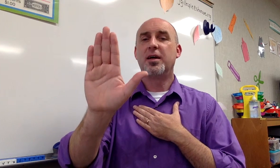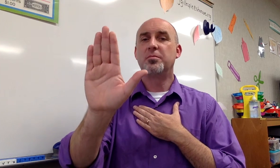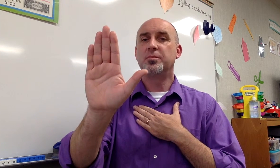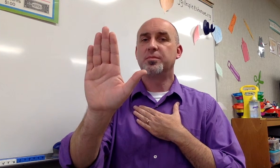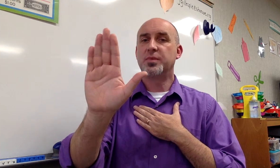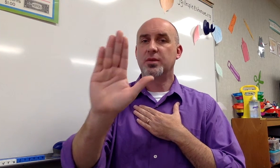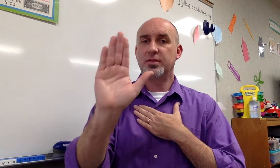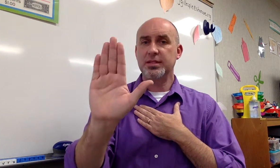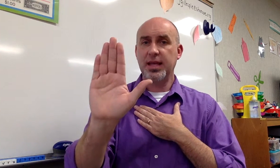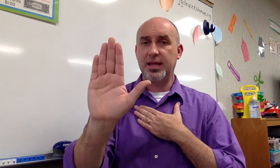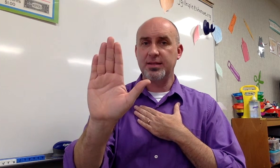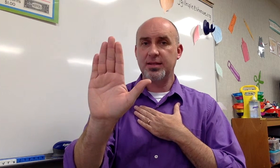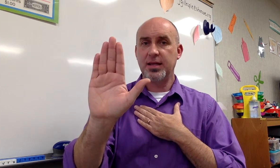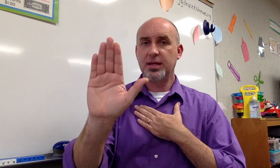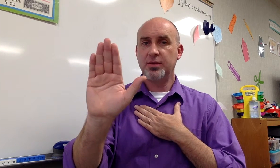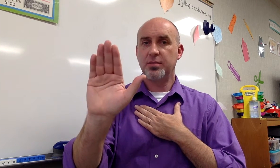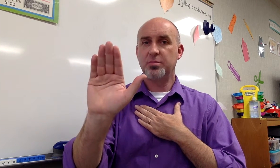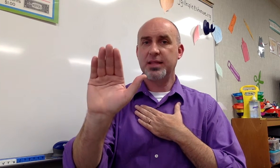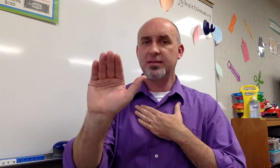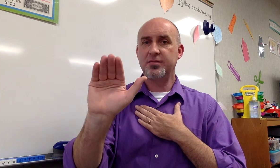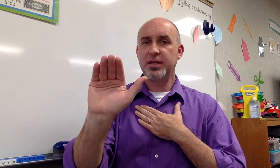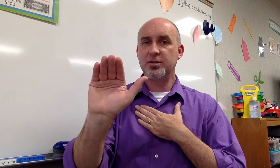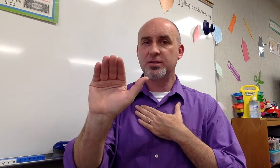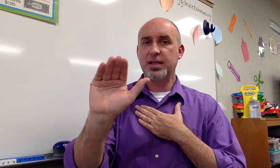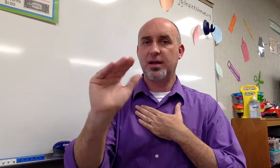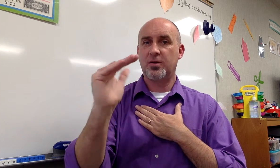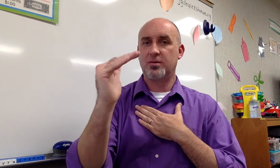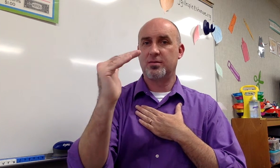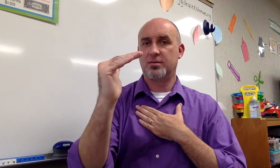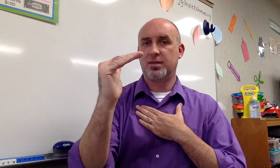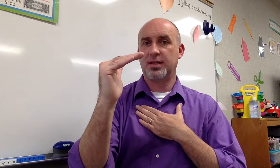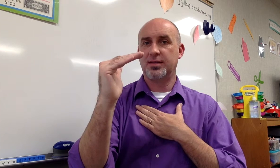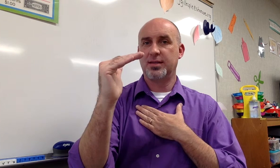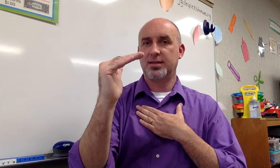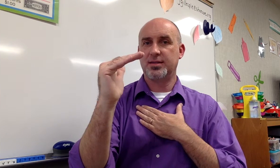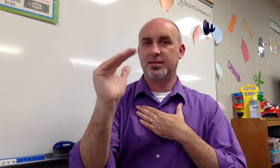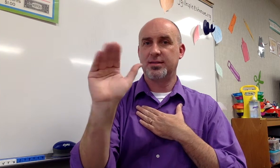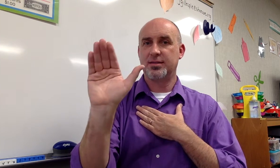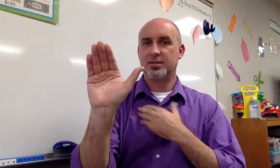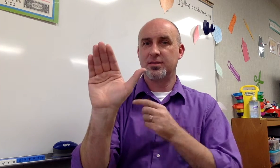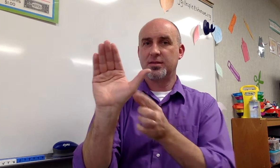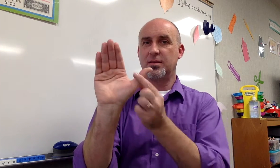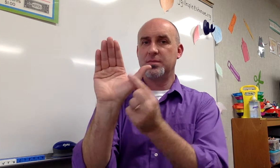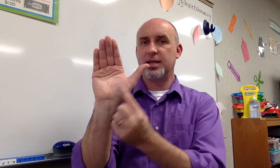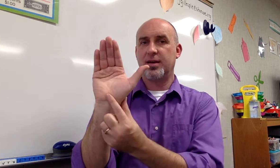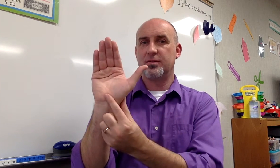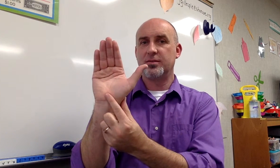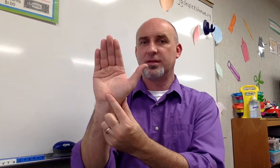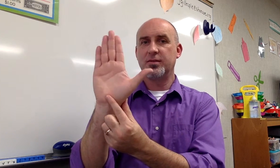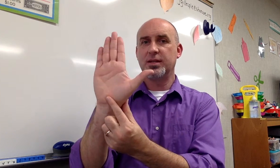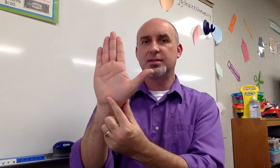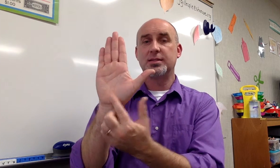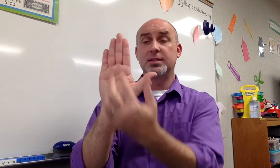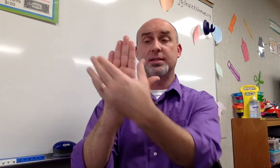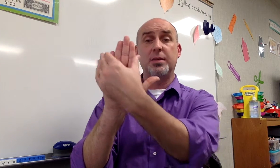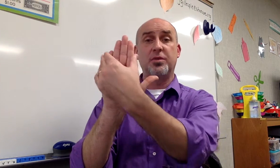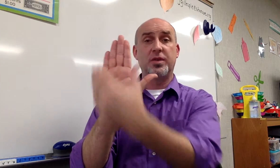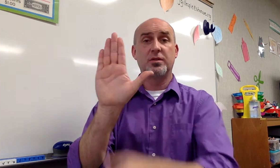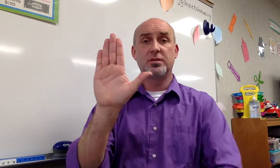You have this hand, and you're going to bend the fingers down like this. So your thumb's out, everything else is the same. Your fingers are